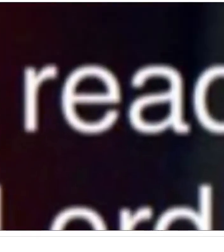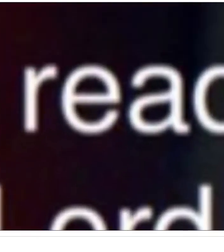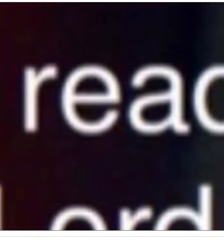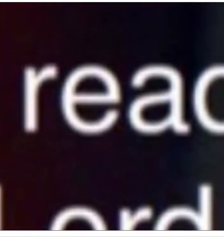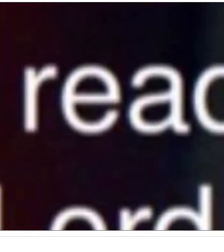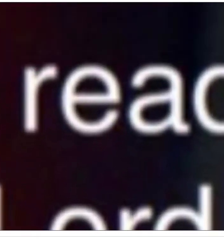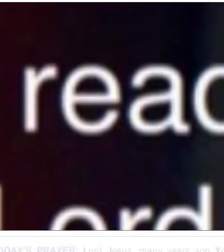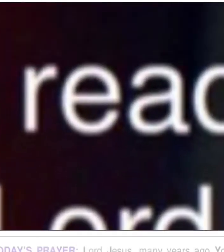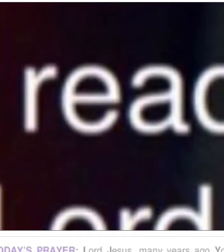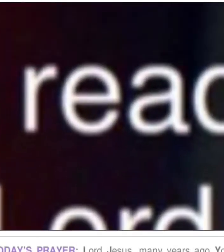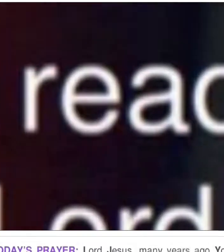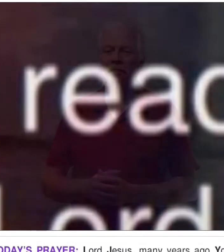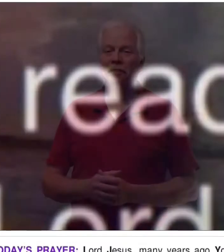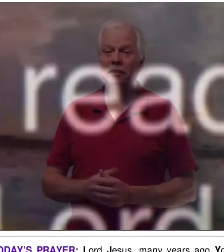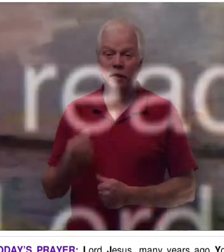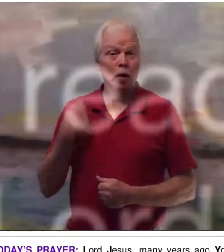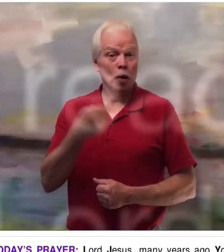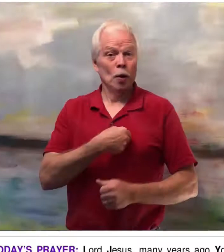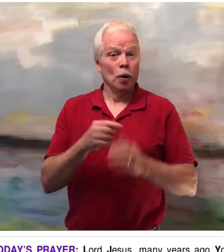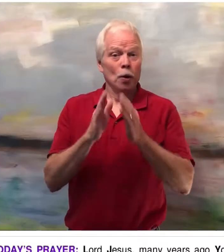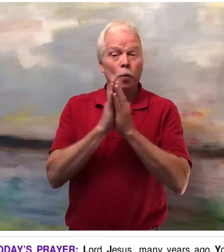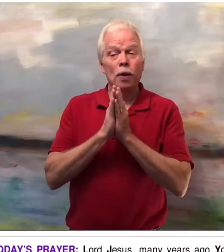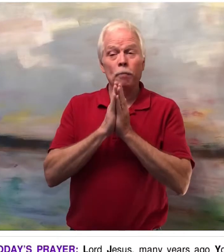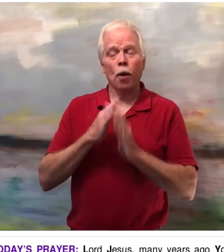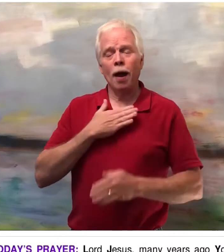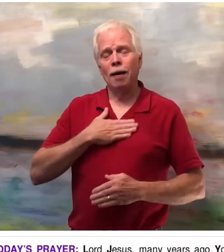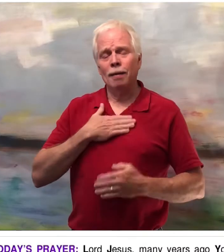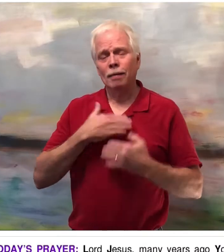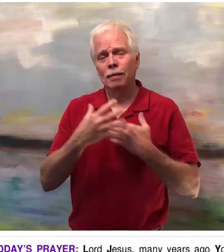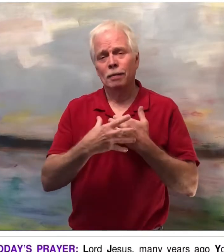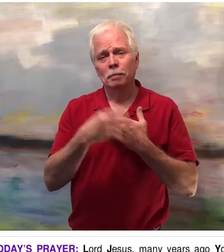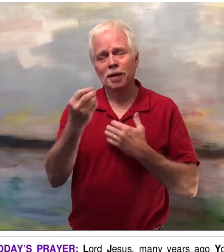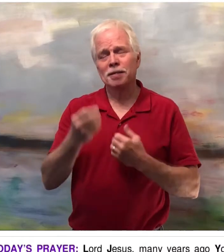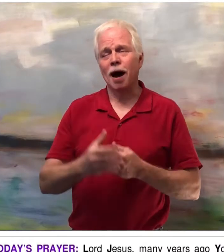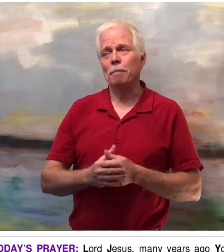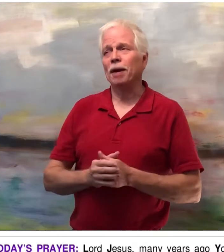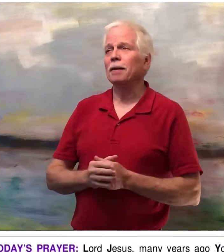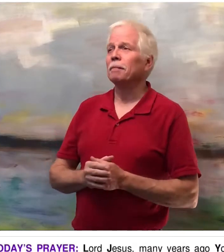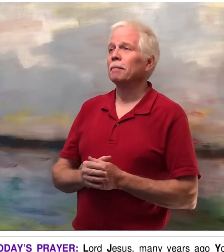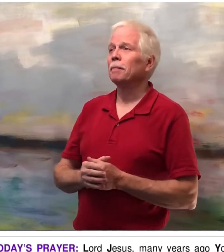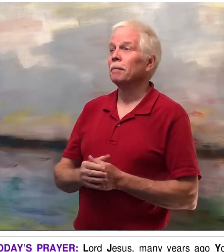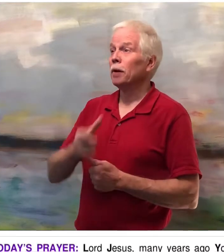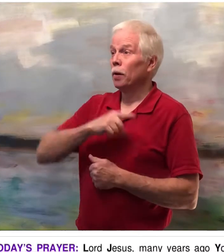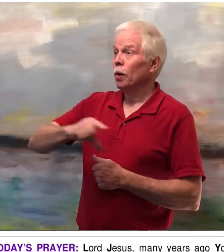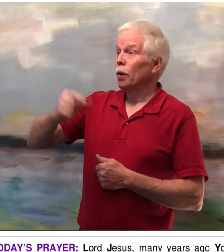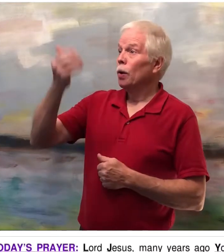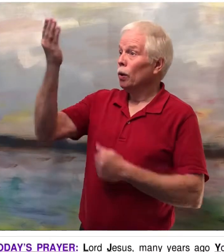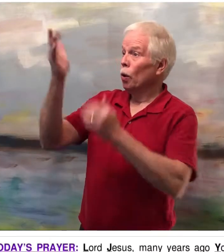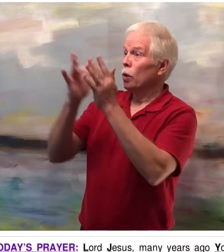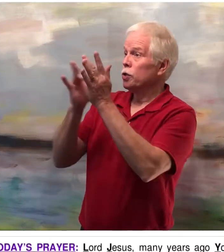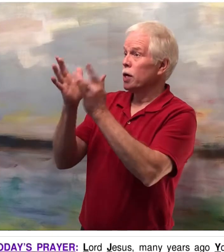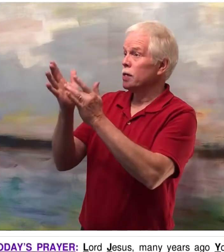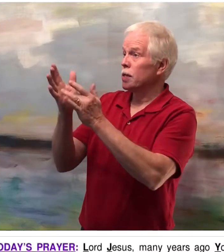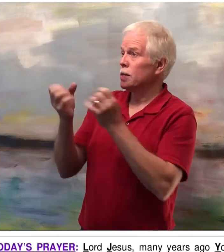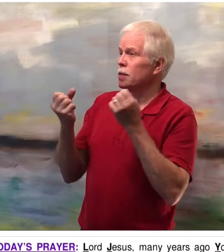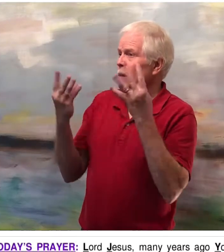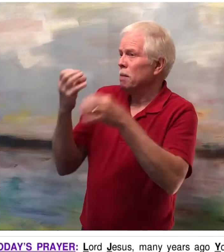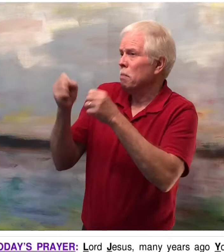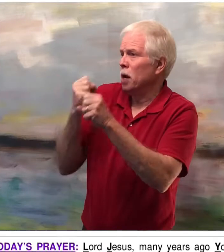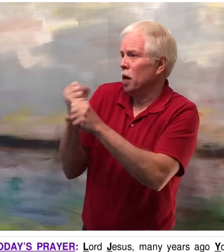Lord's The Lord's is Lord's The We pray. Please copy. Lord Jesus. Many